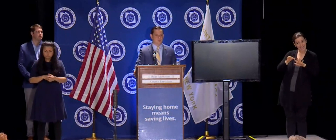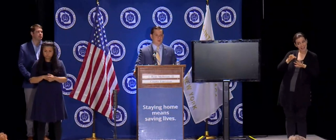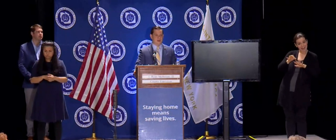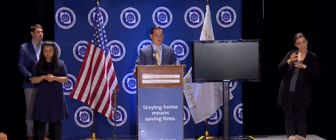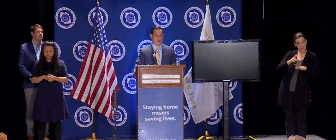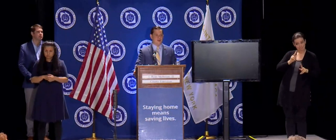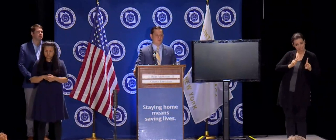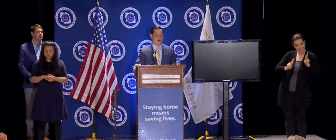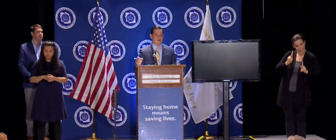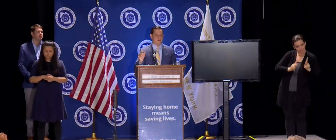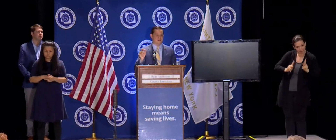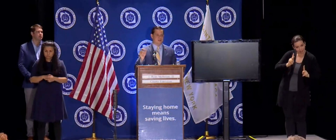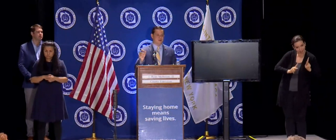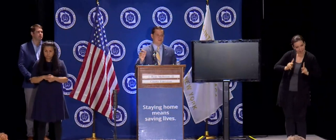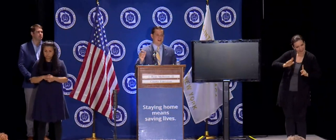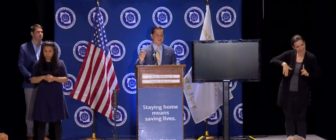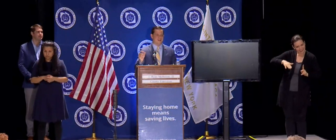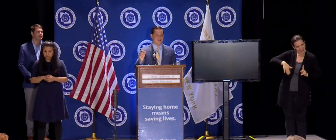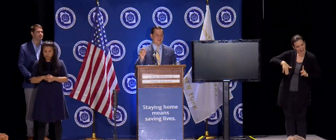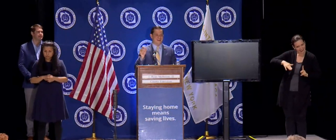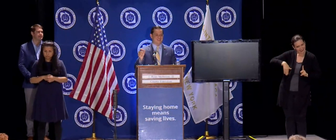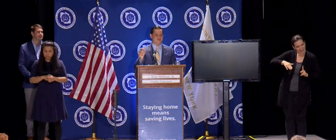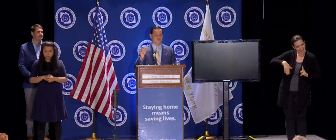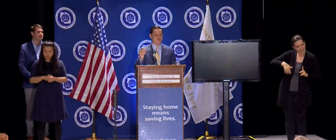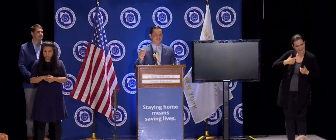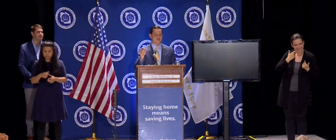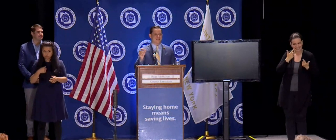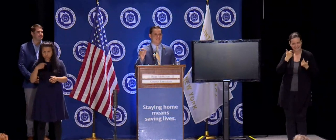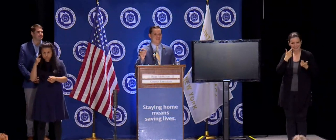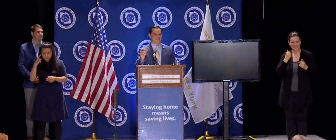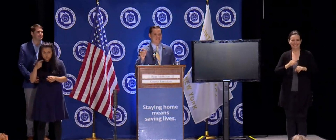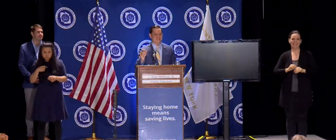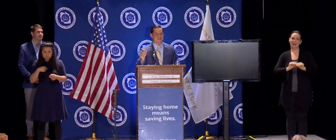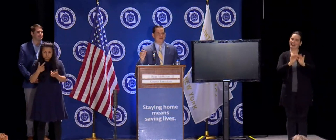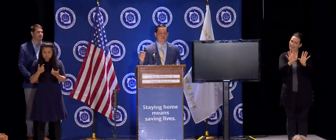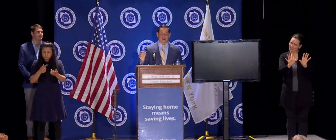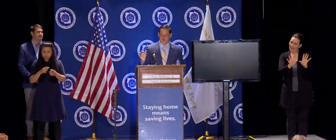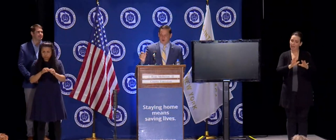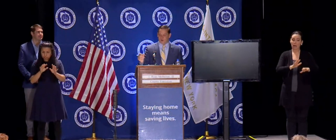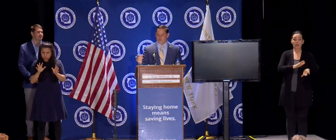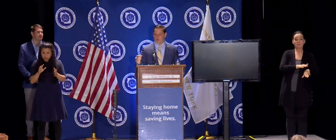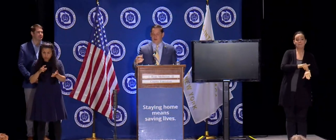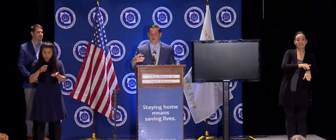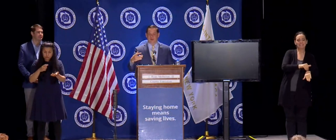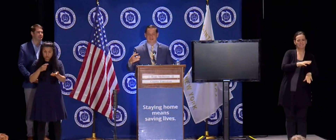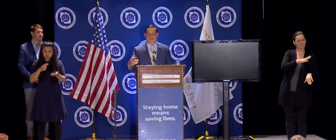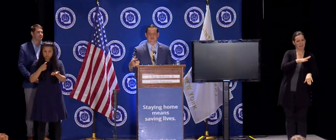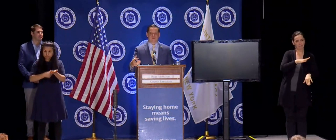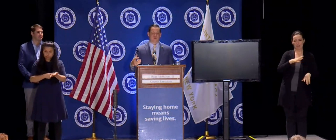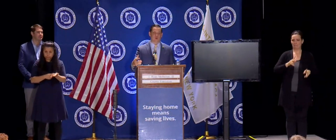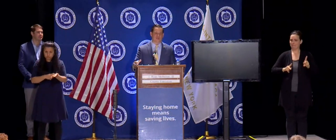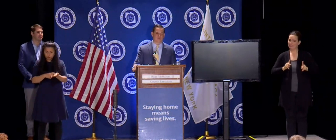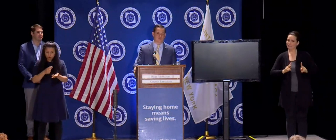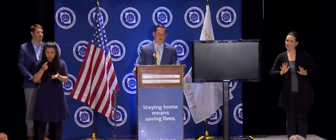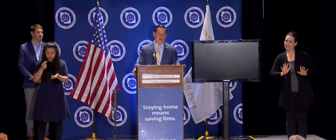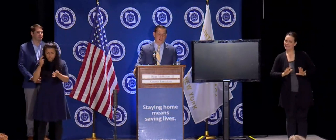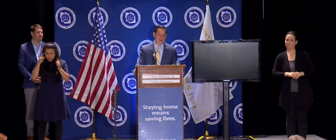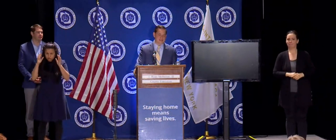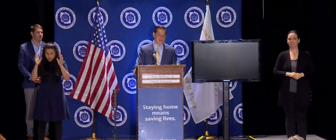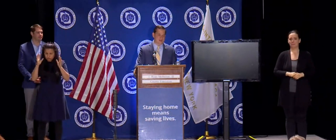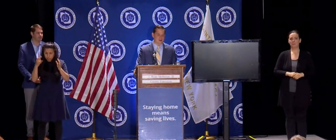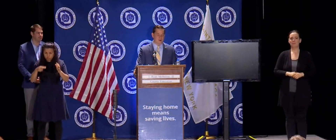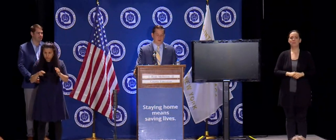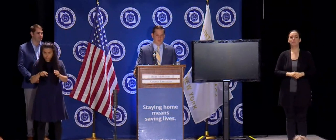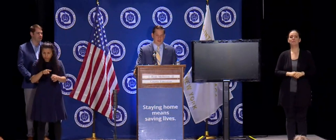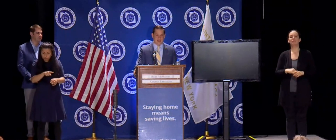So I hope I have clarified an already confusing regulation. But if you're, for whatever reason, if your dog